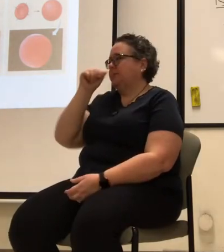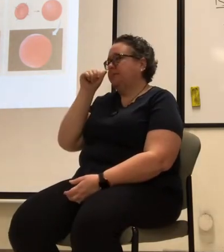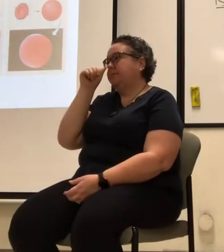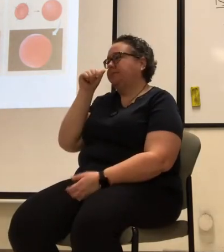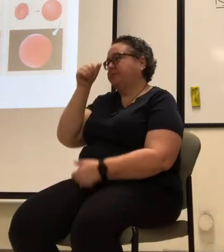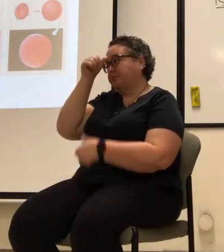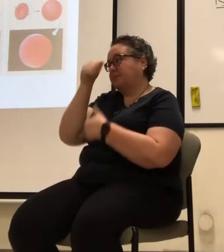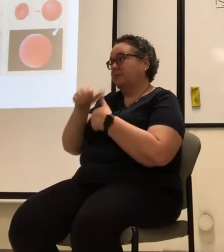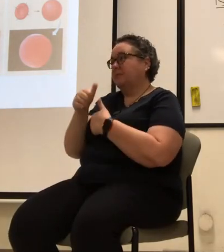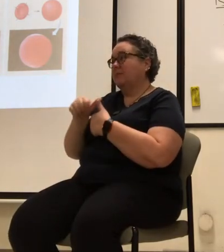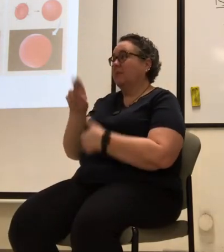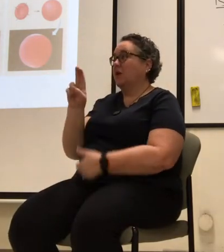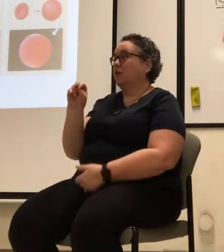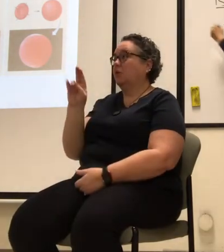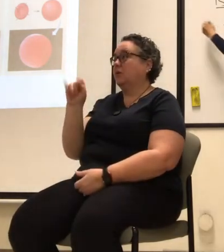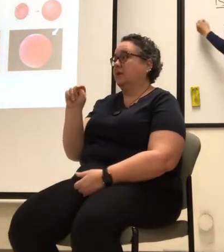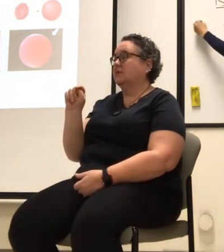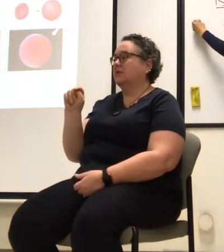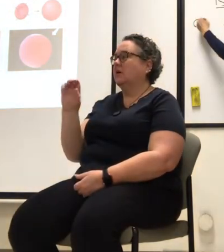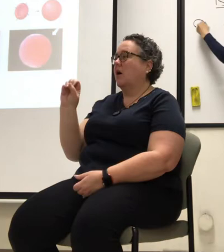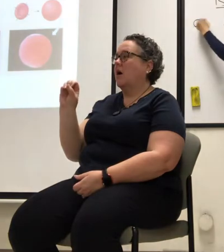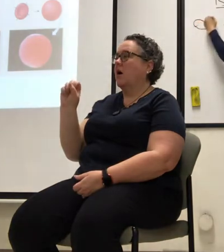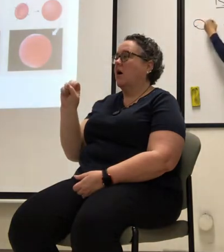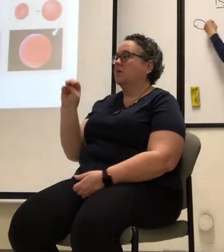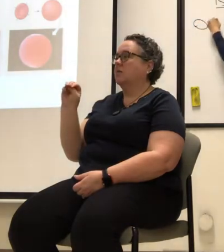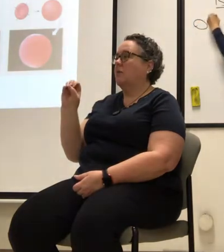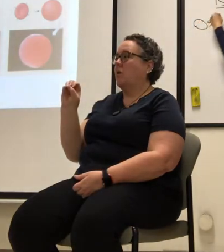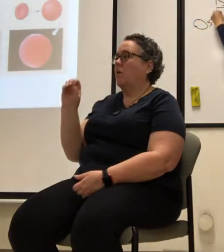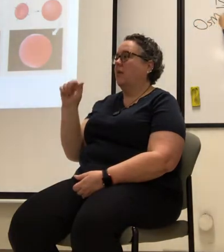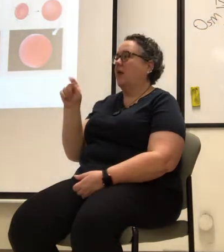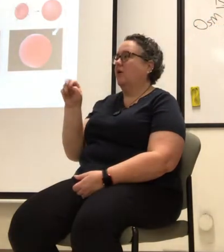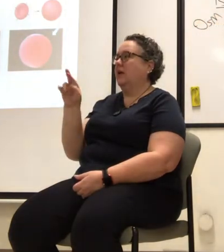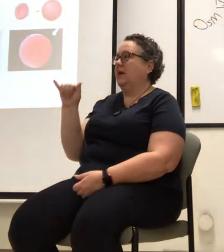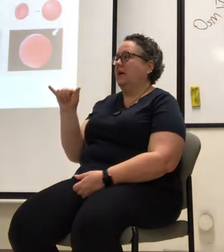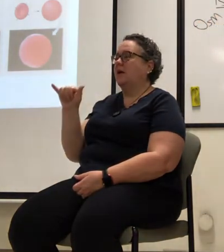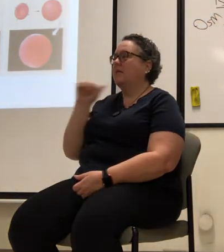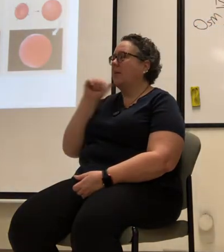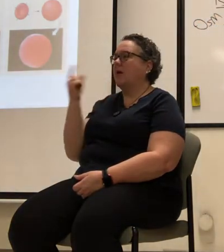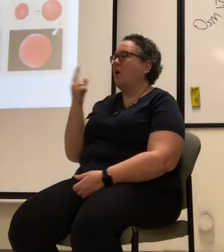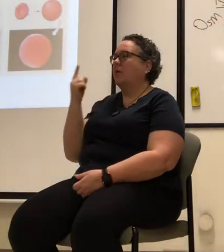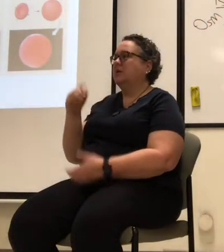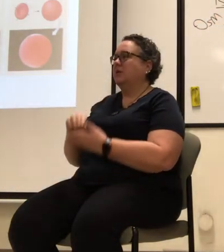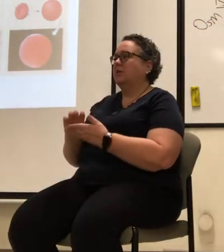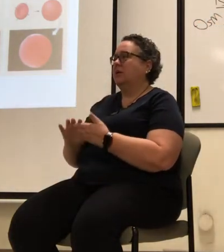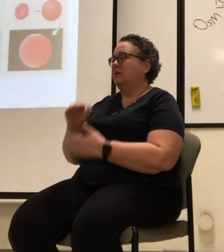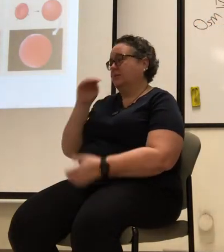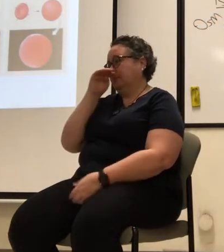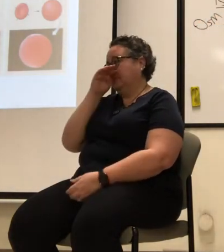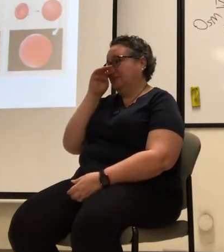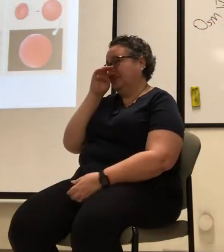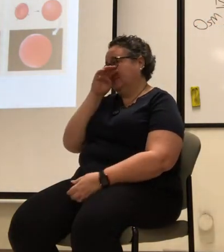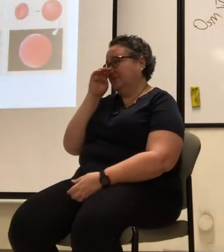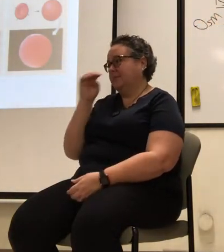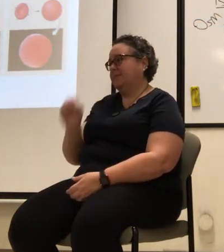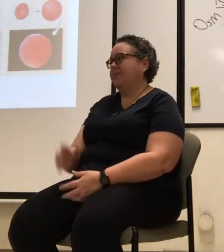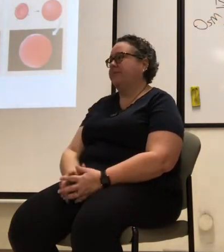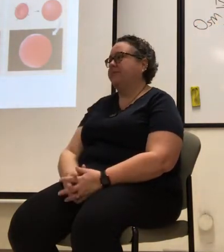Remember, the units are osmolarity, but I'm not always going to write it. I'll just put numbers. Let's